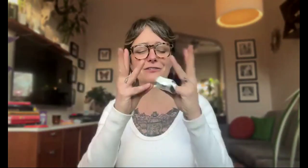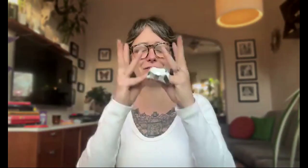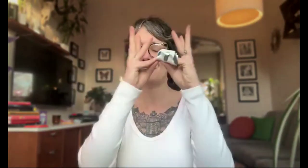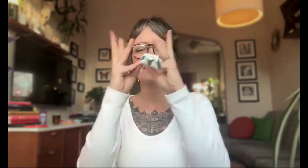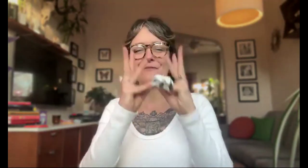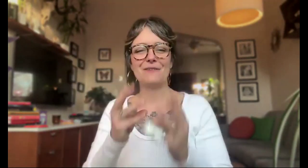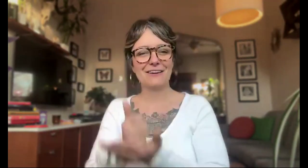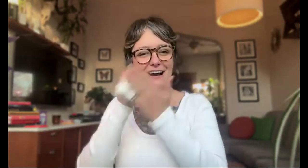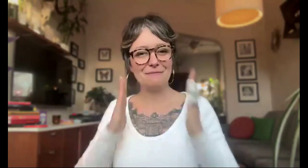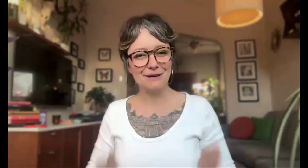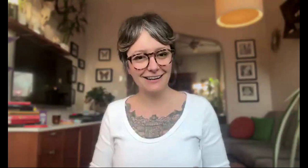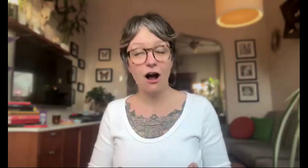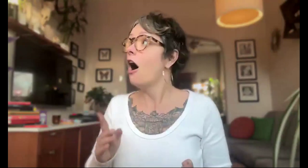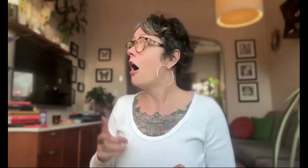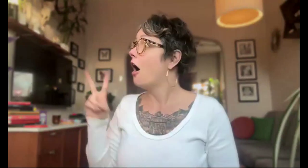fingers, weather helper.